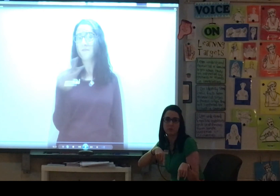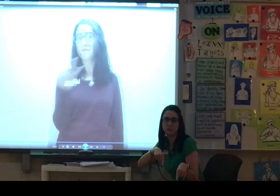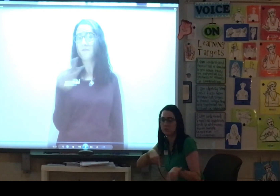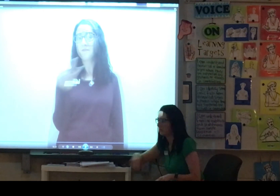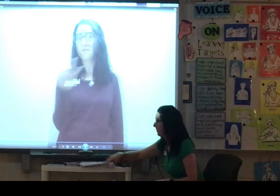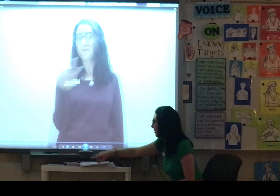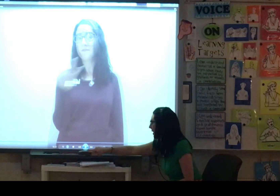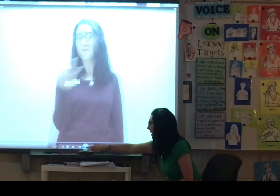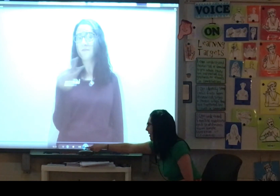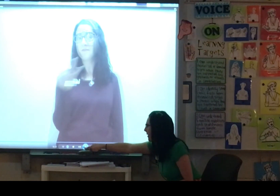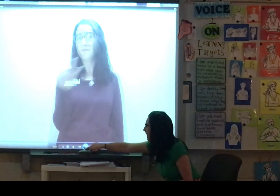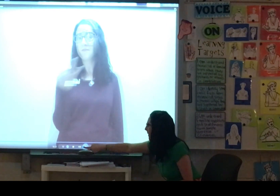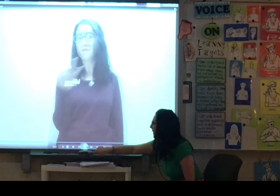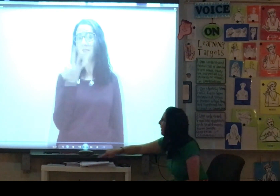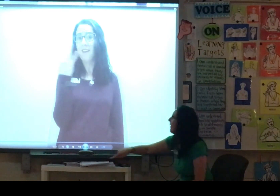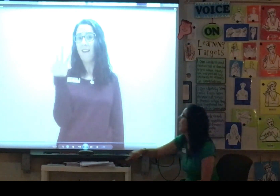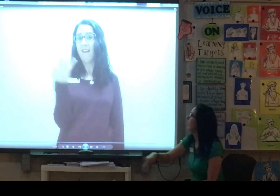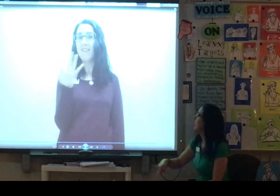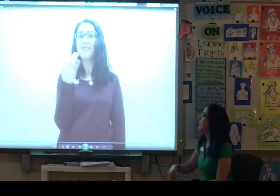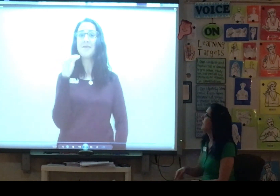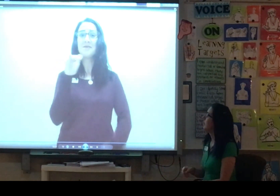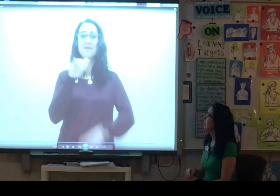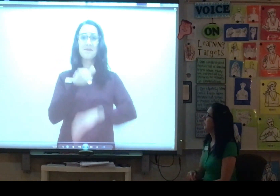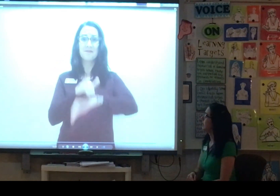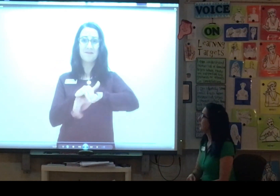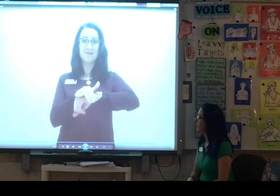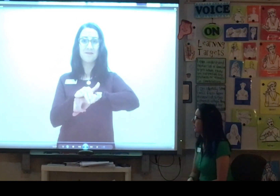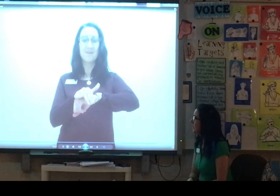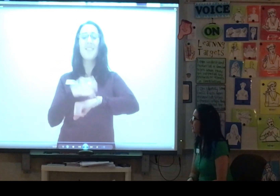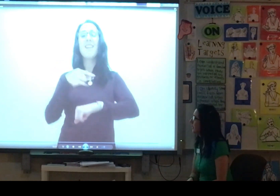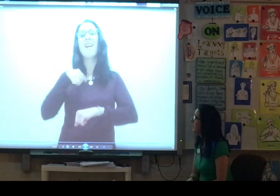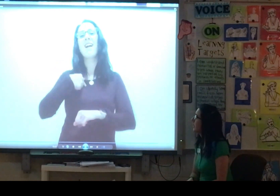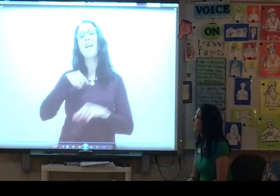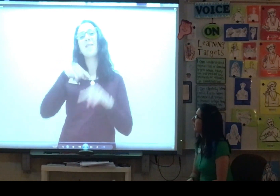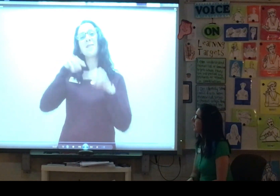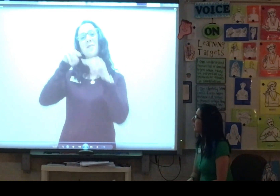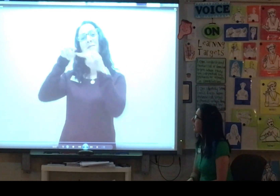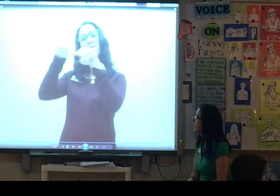Finally, I